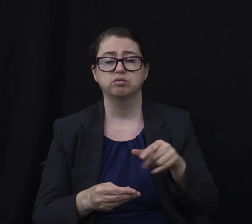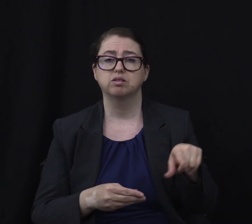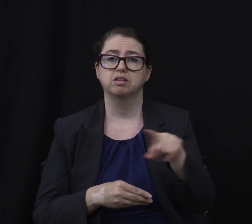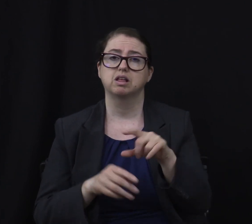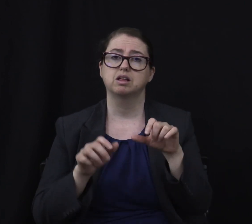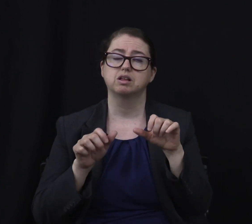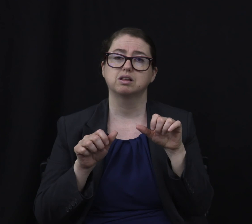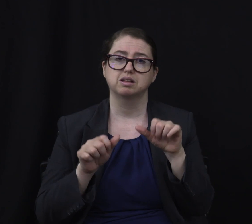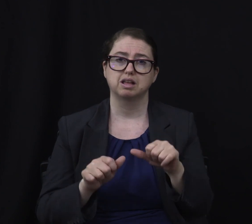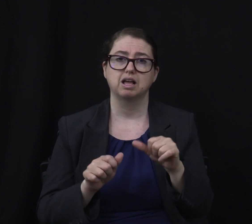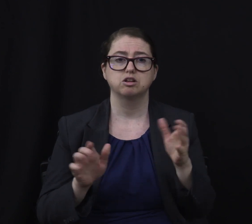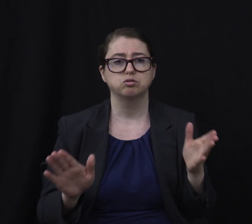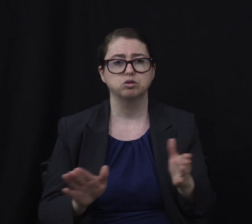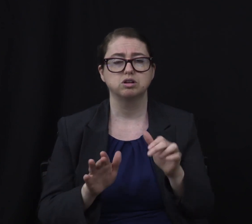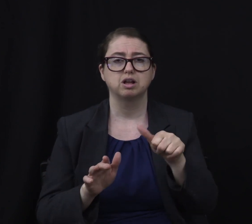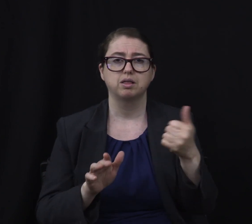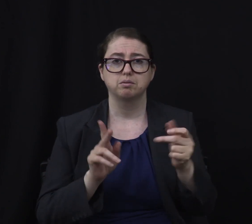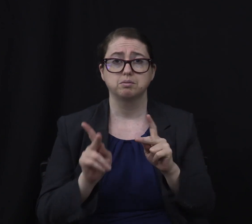encourage others.